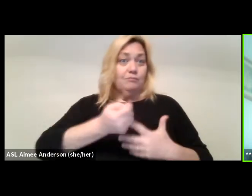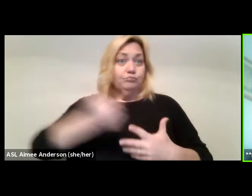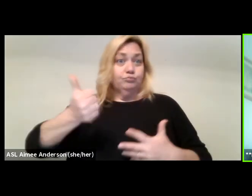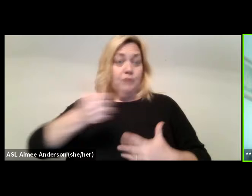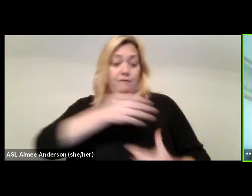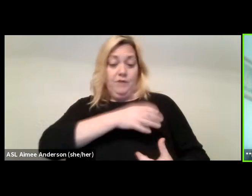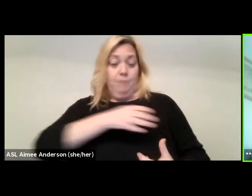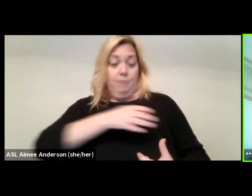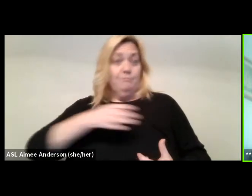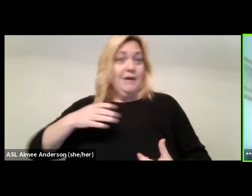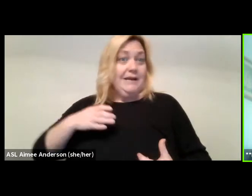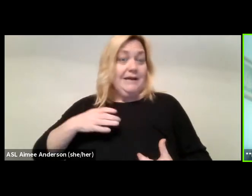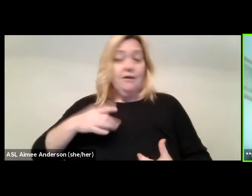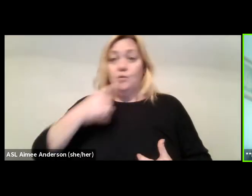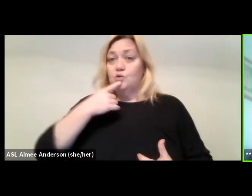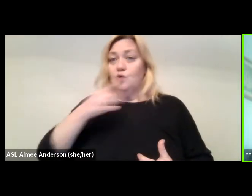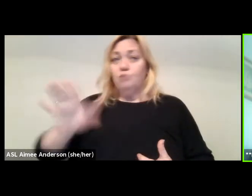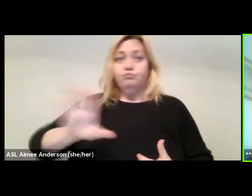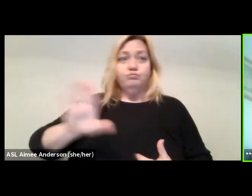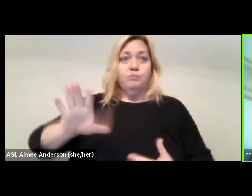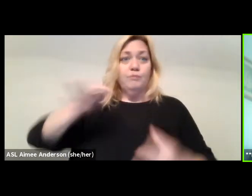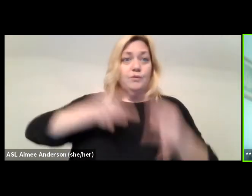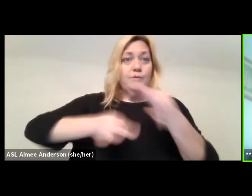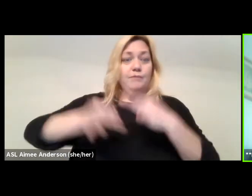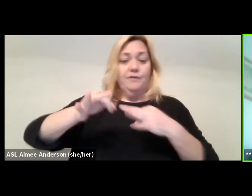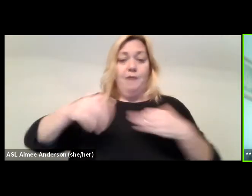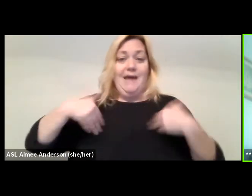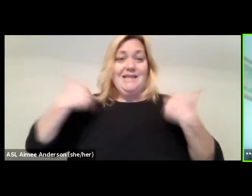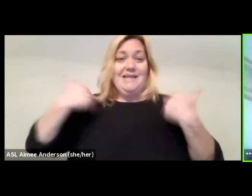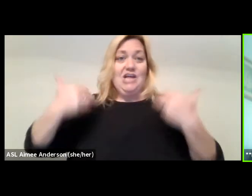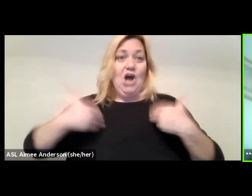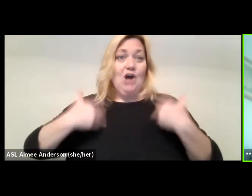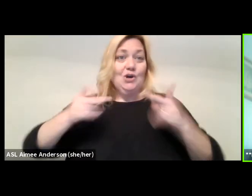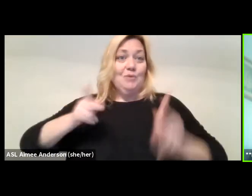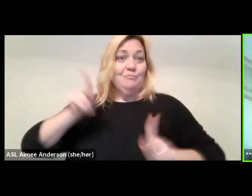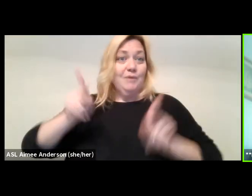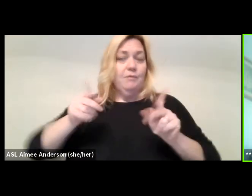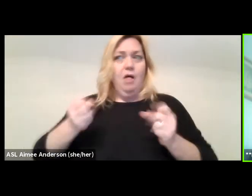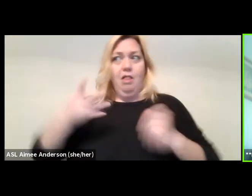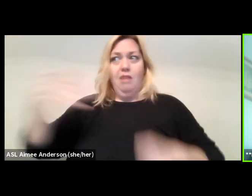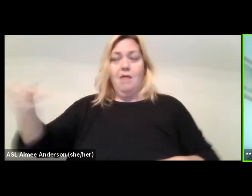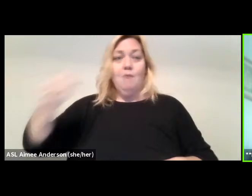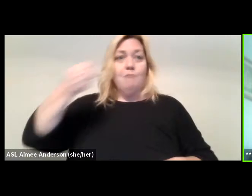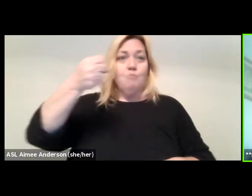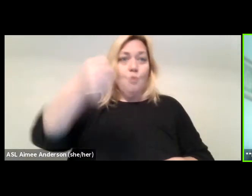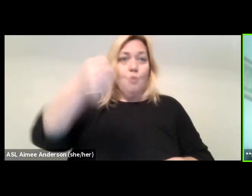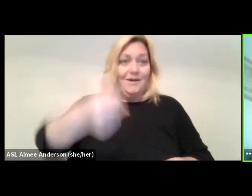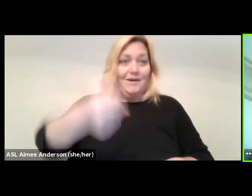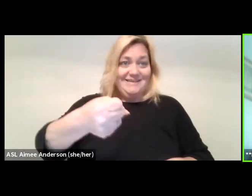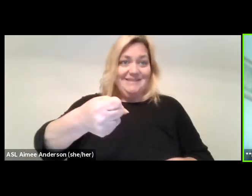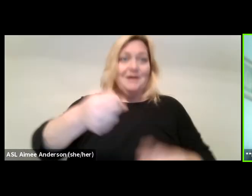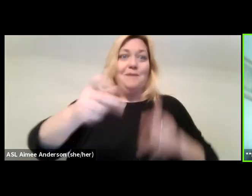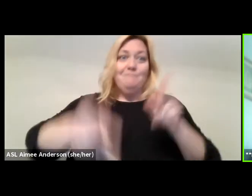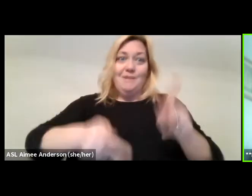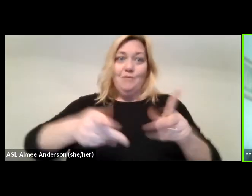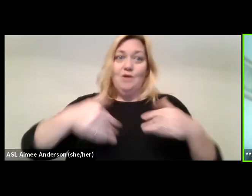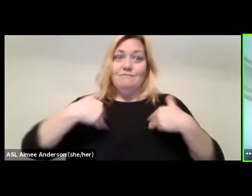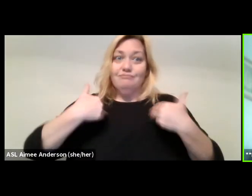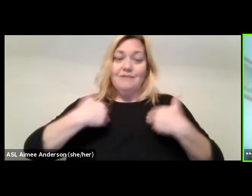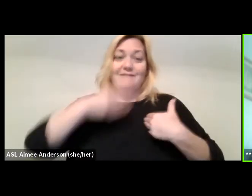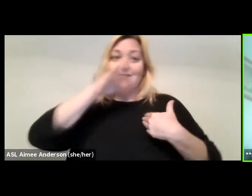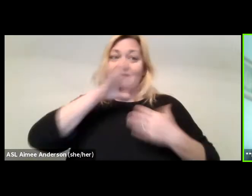being told that we're being replaced by younger people. A lot of them appointed people who never were voted on. I